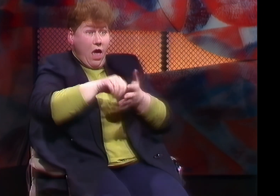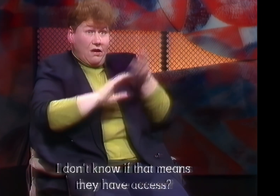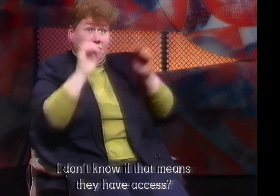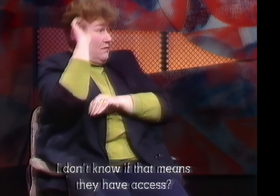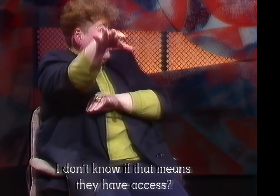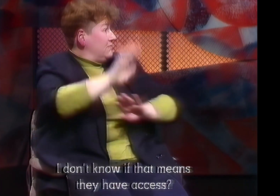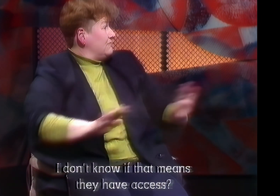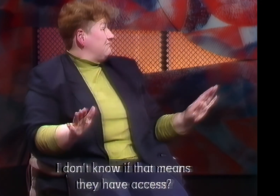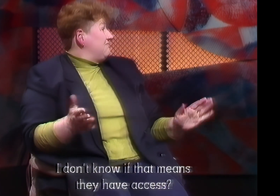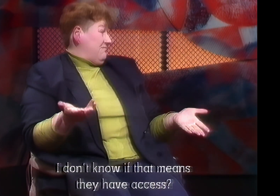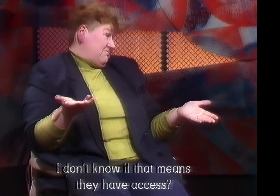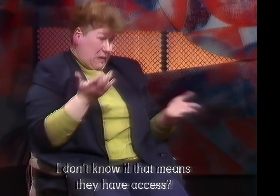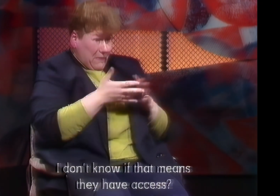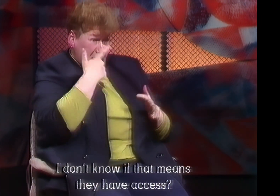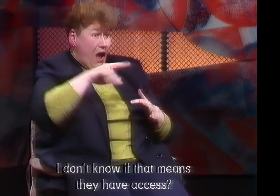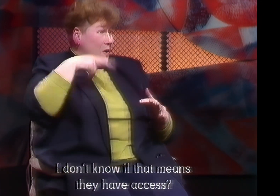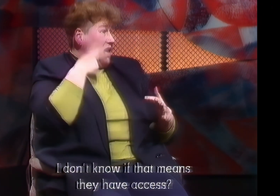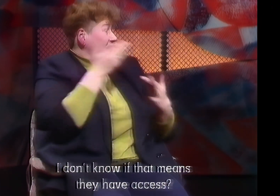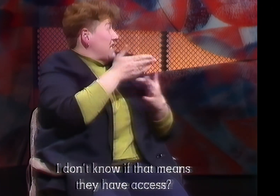I don't know if that means that deaf people have access.